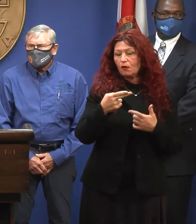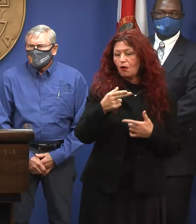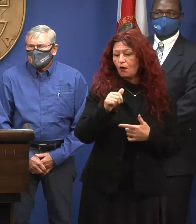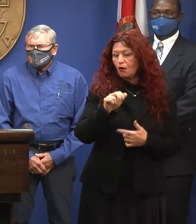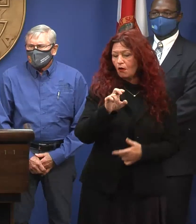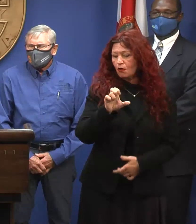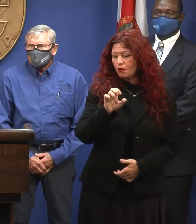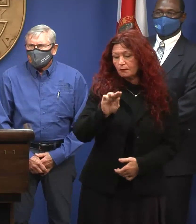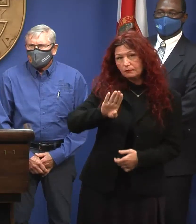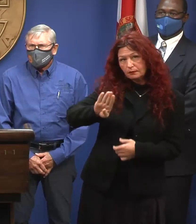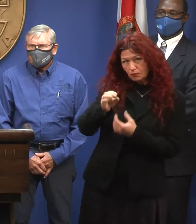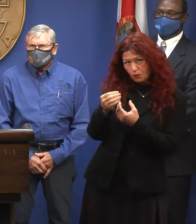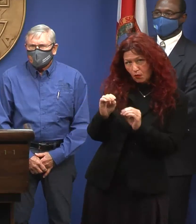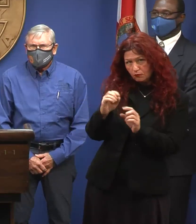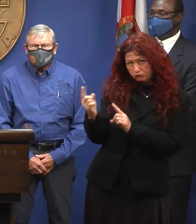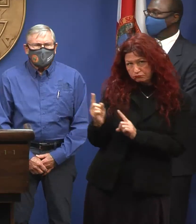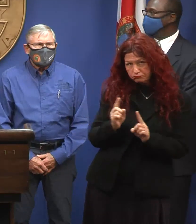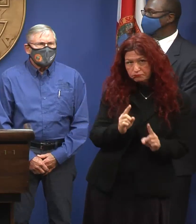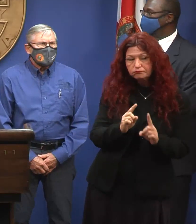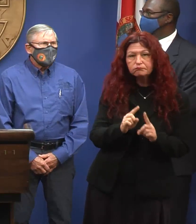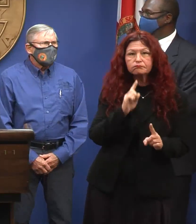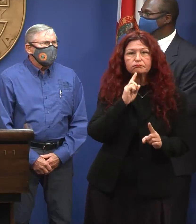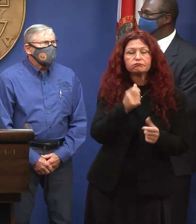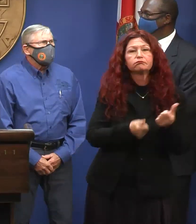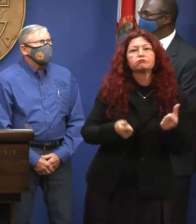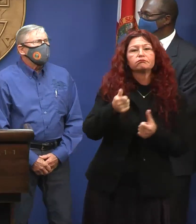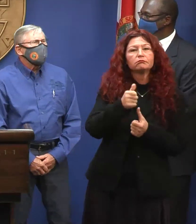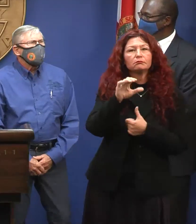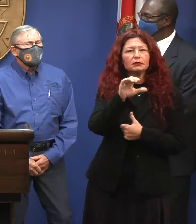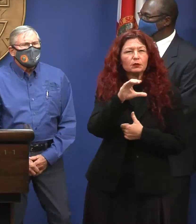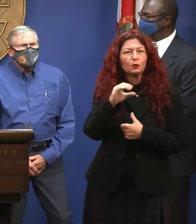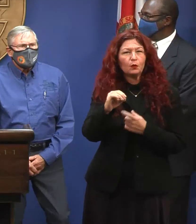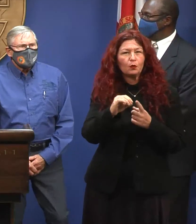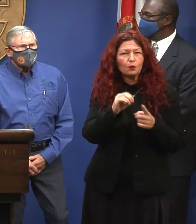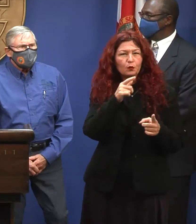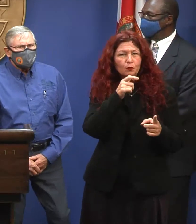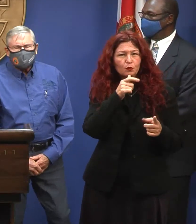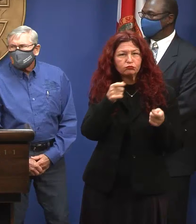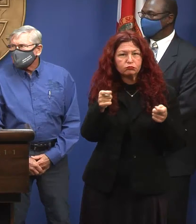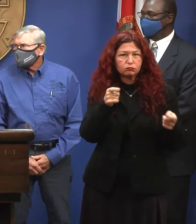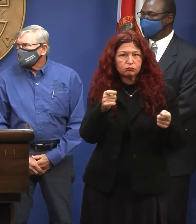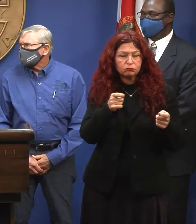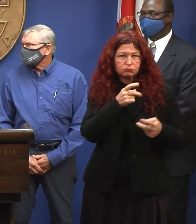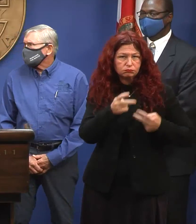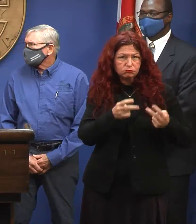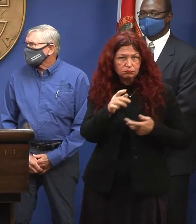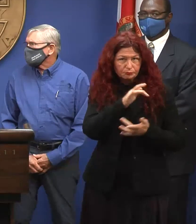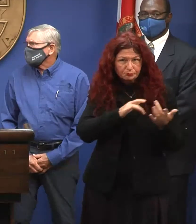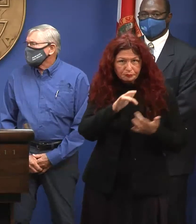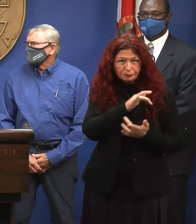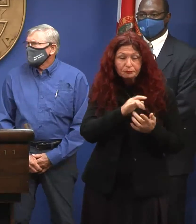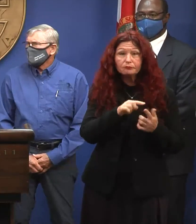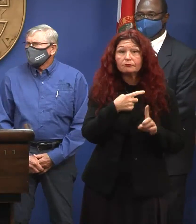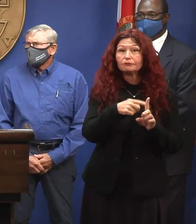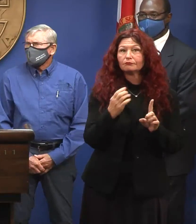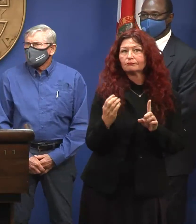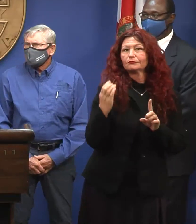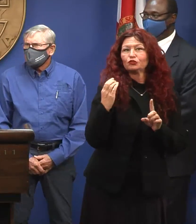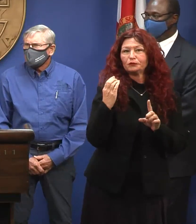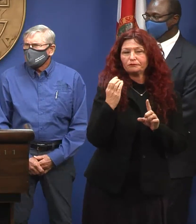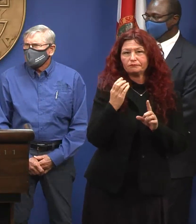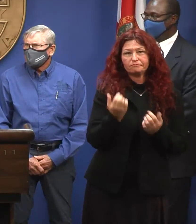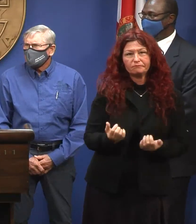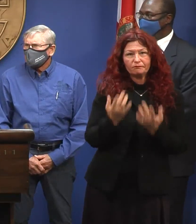office, we have our Convention and Visitors Bureau CEO, Bill Talbert, our Chief J.D. Patterson, and Chief Jimmy